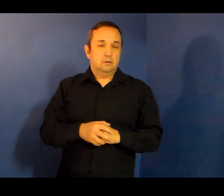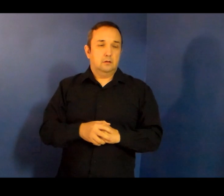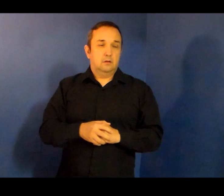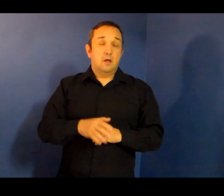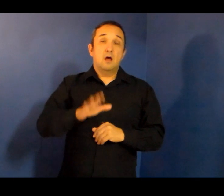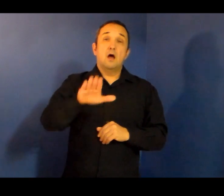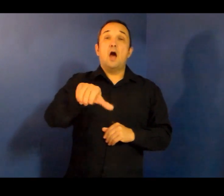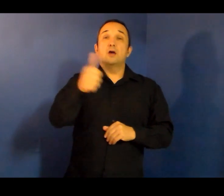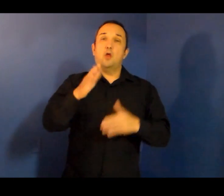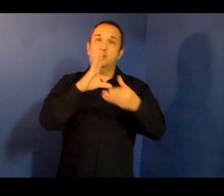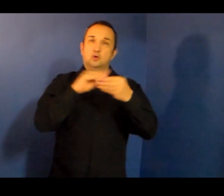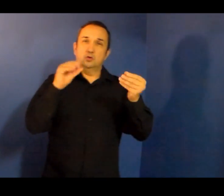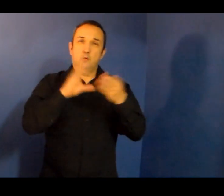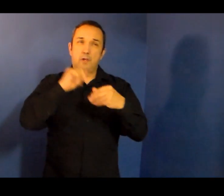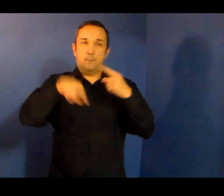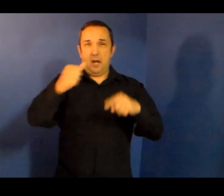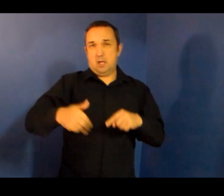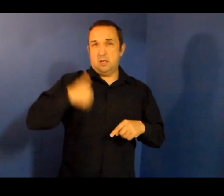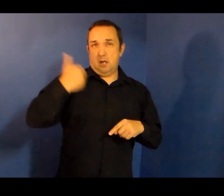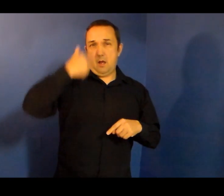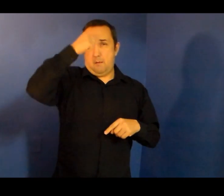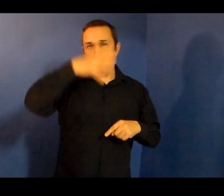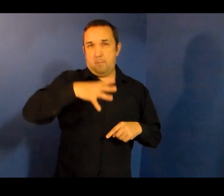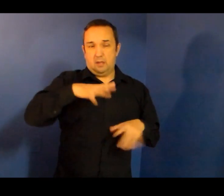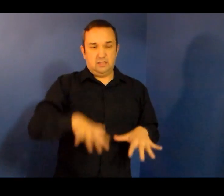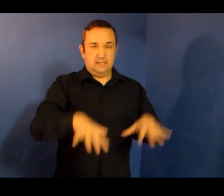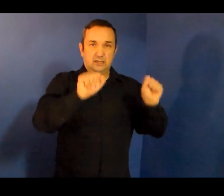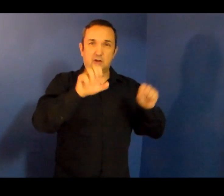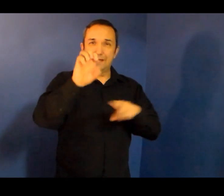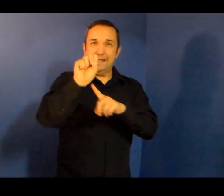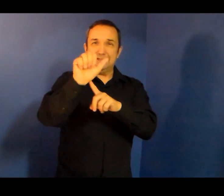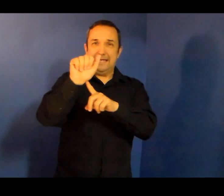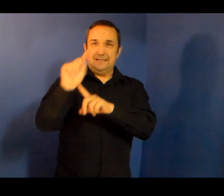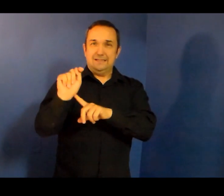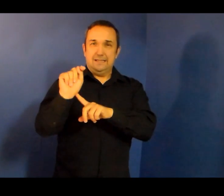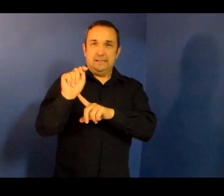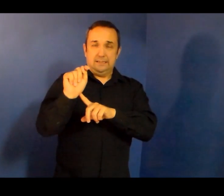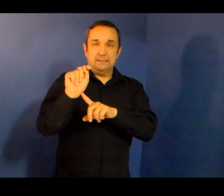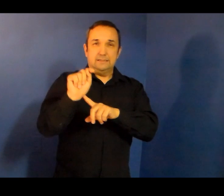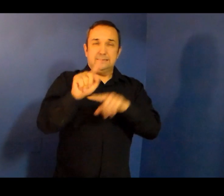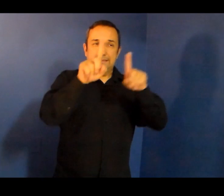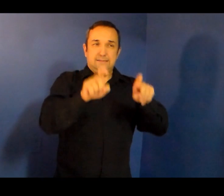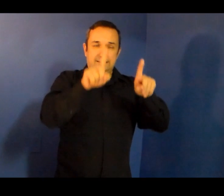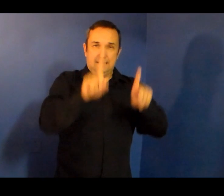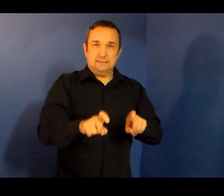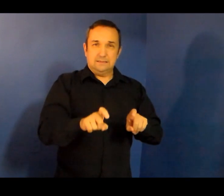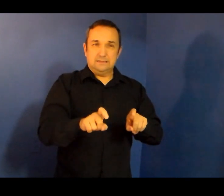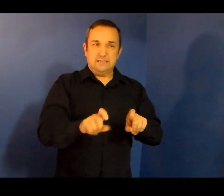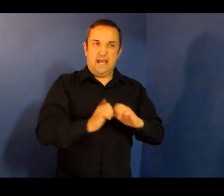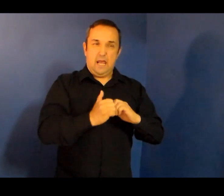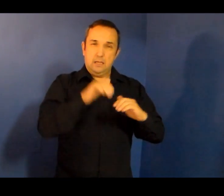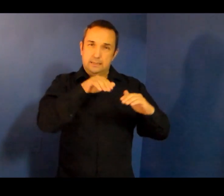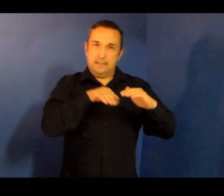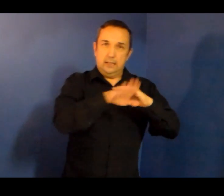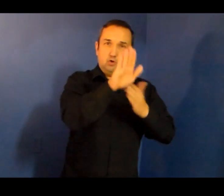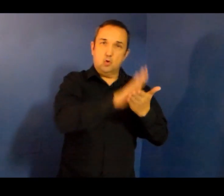with you about a young man who took the Scholastic Aptitude Test, the SAT, as part of the college entrance